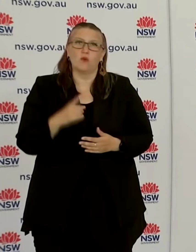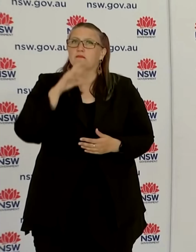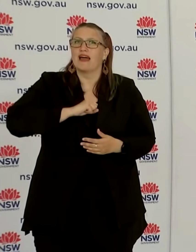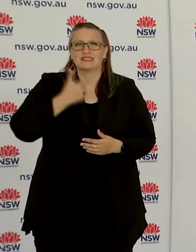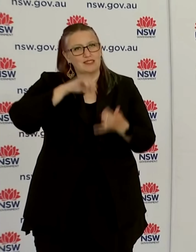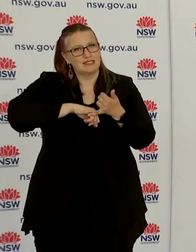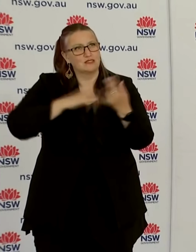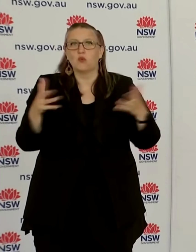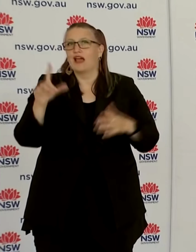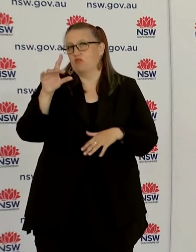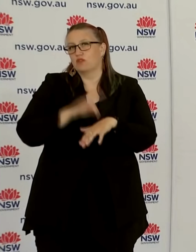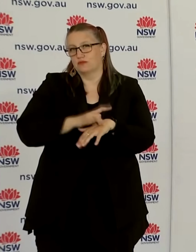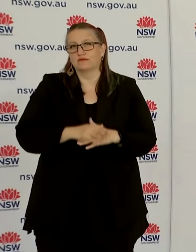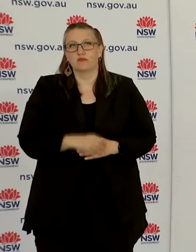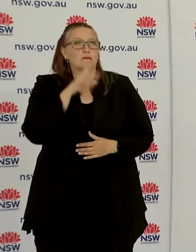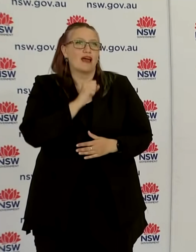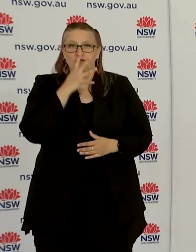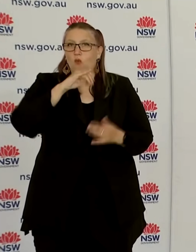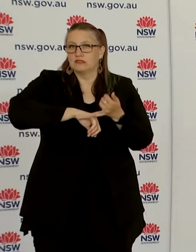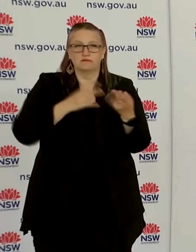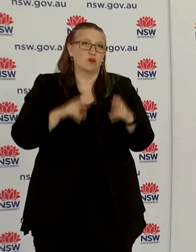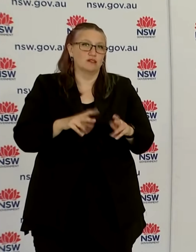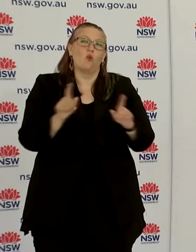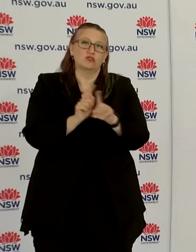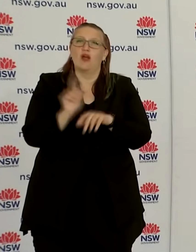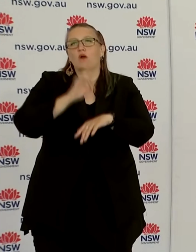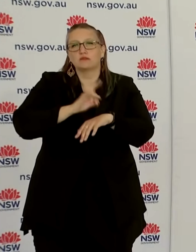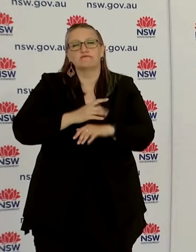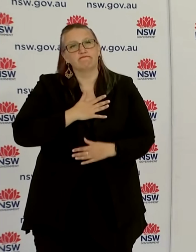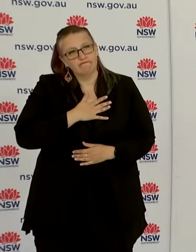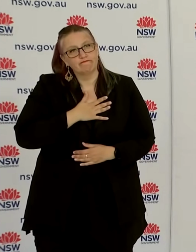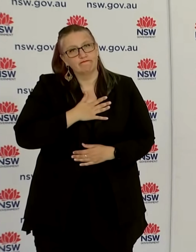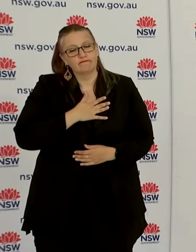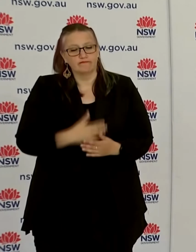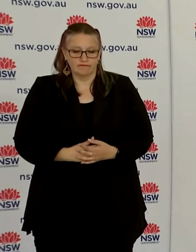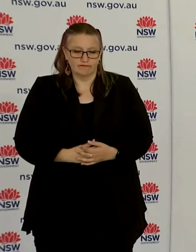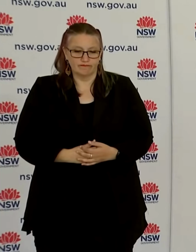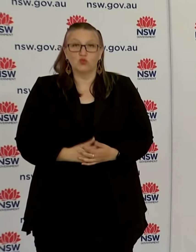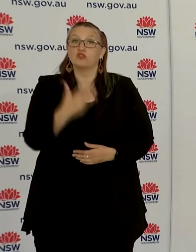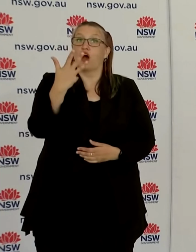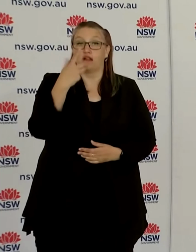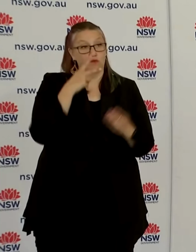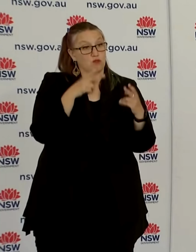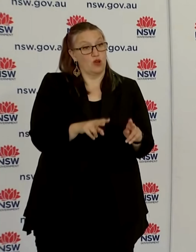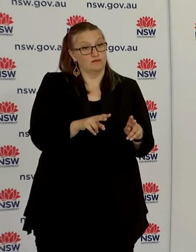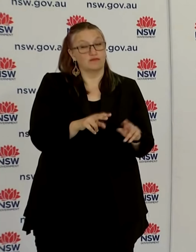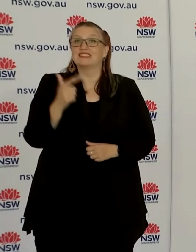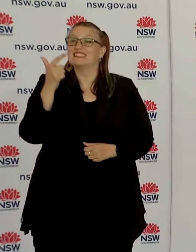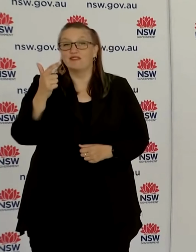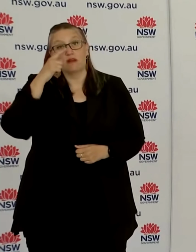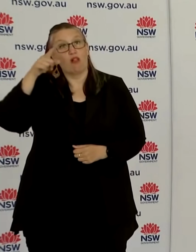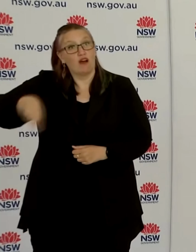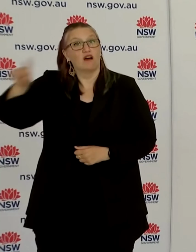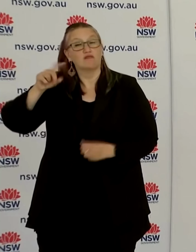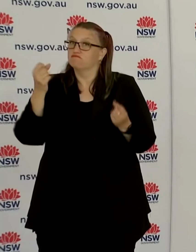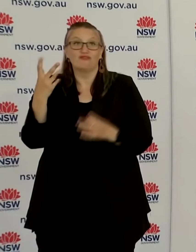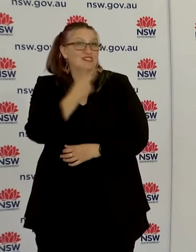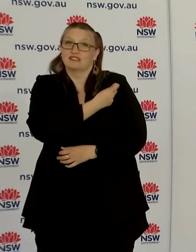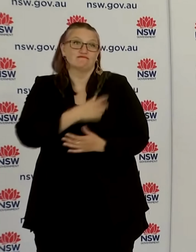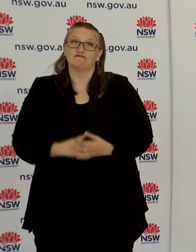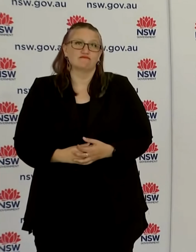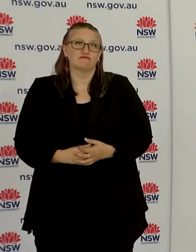Sydney who died at Liverpool. And a man in his 40s from southwestern Sydney who also died at Liverpool Hospital. 7 of the 9 cases, people who died that we're reporting today were not